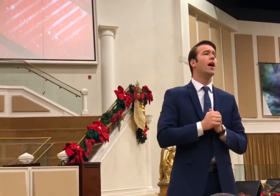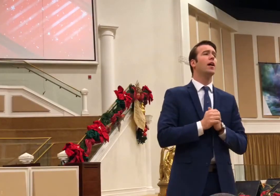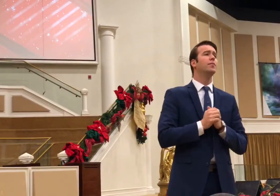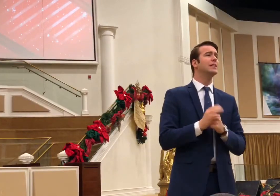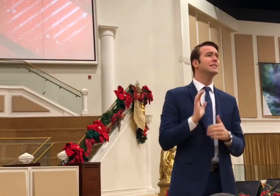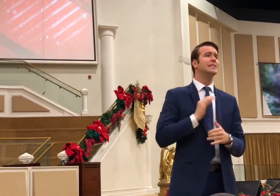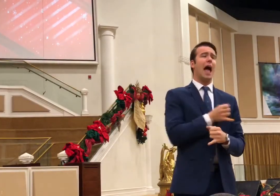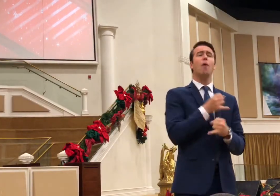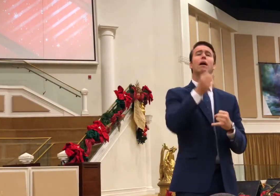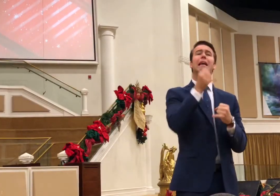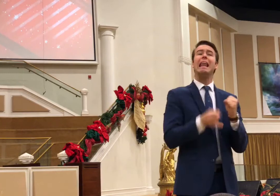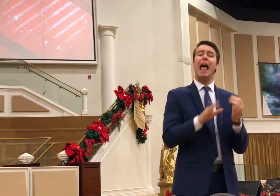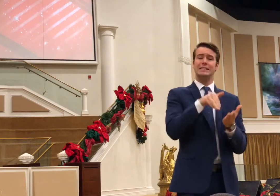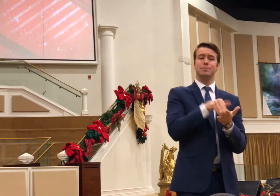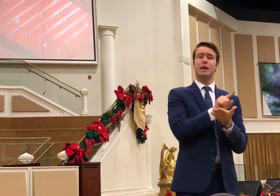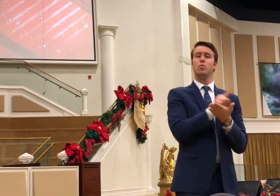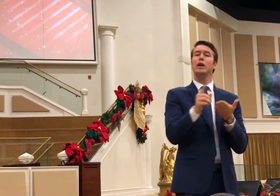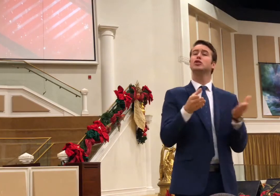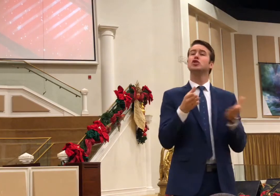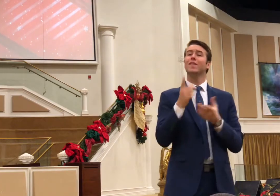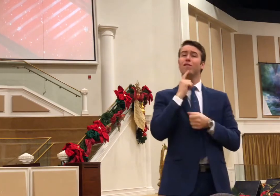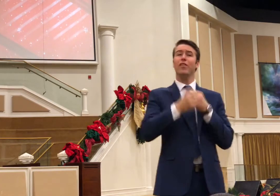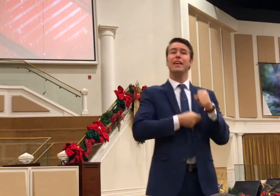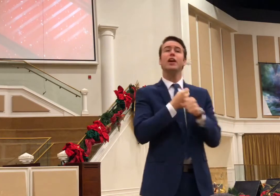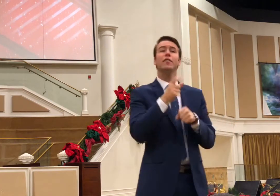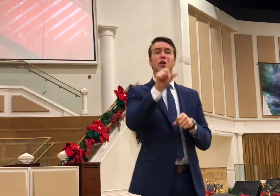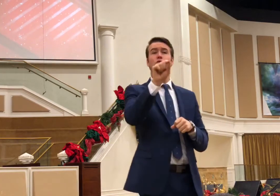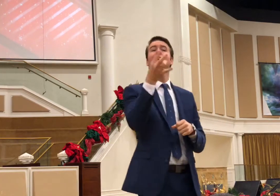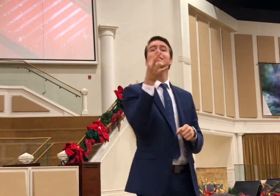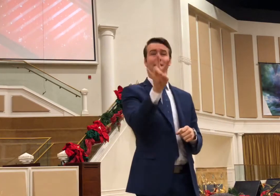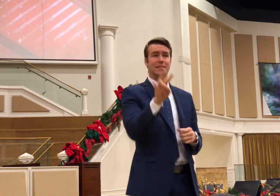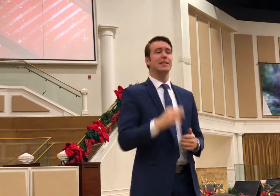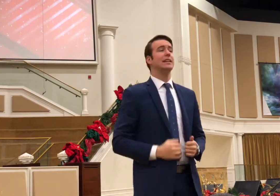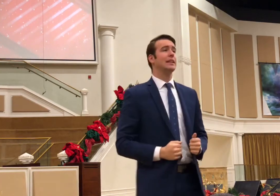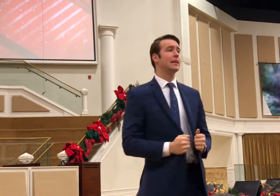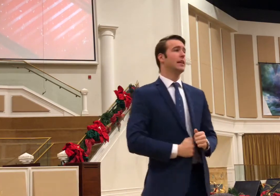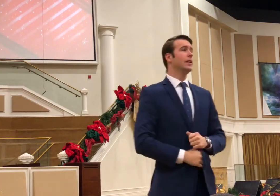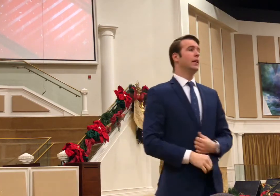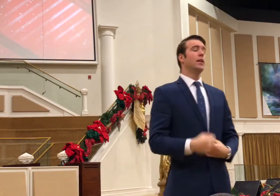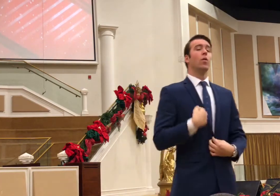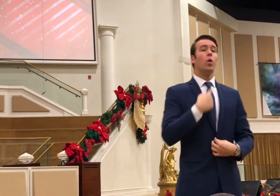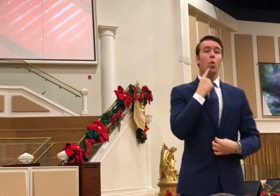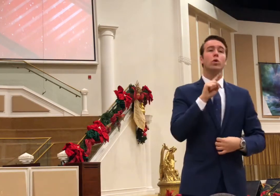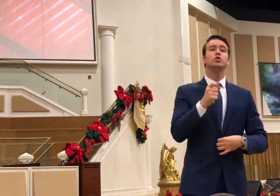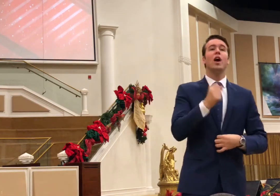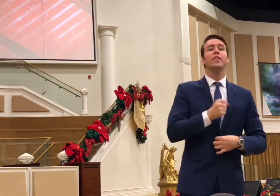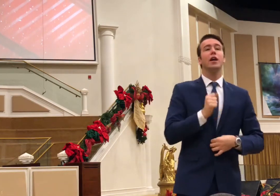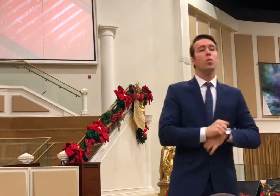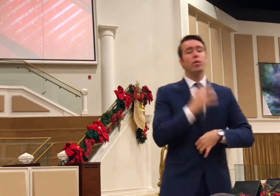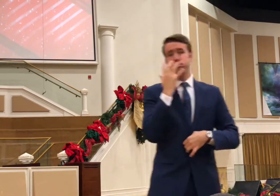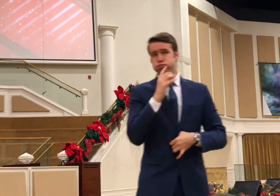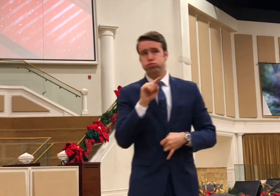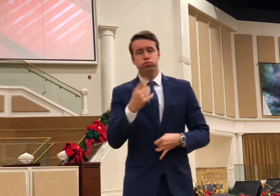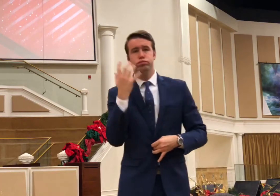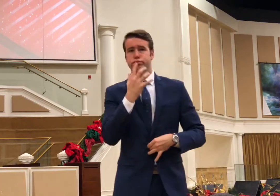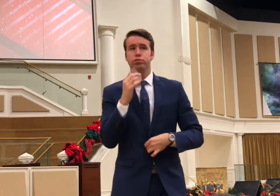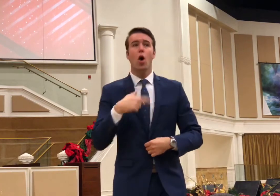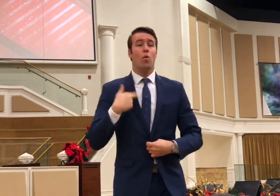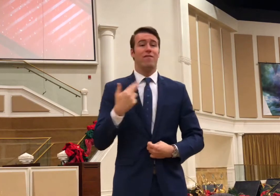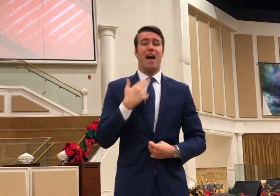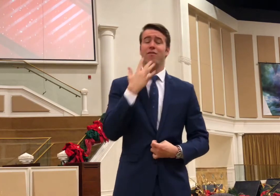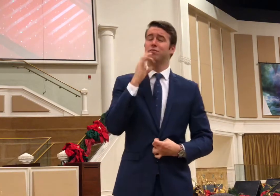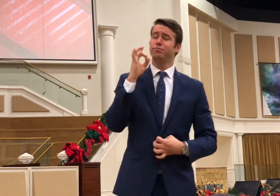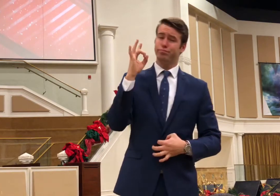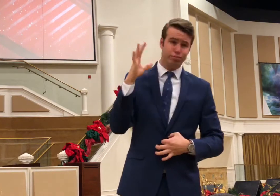This is our last midweek service of 2017. We're going to hit the year with a bang. We're going to have revival